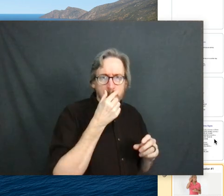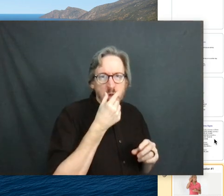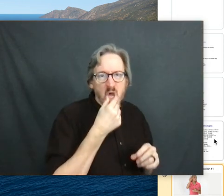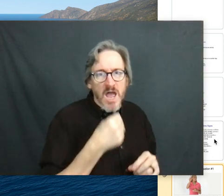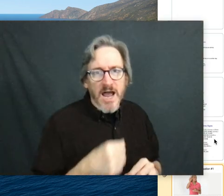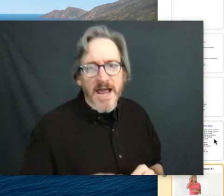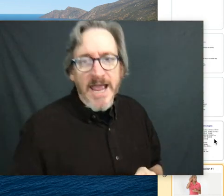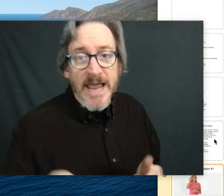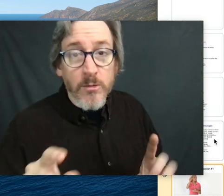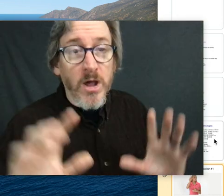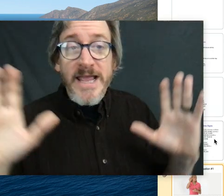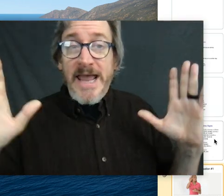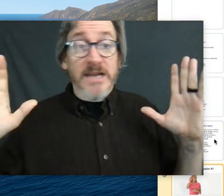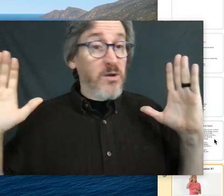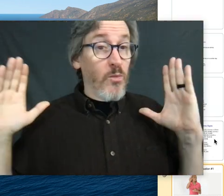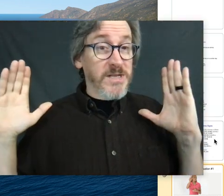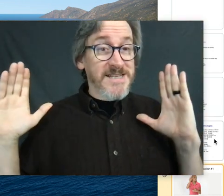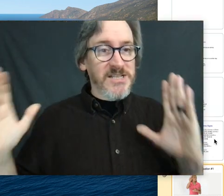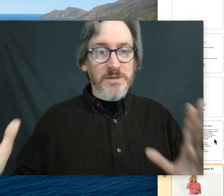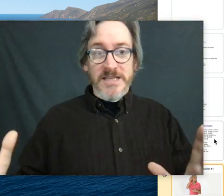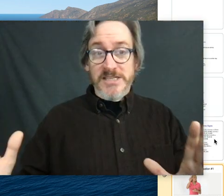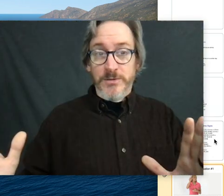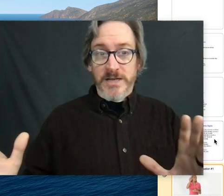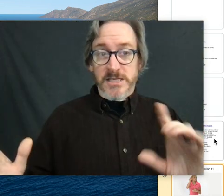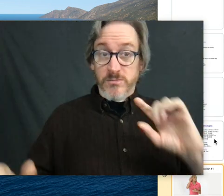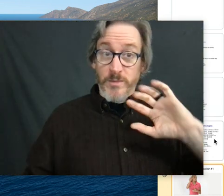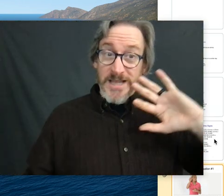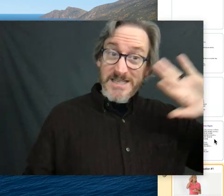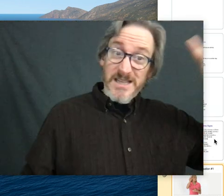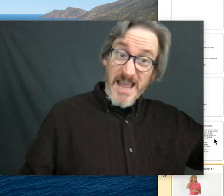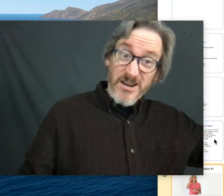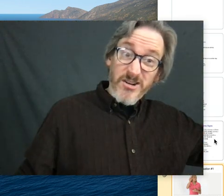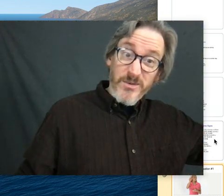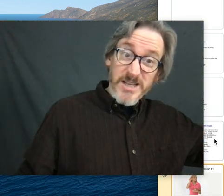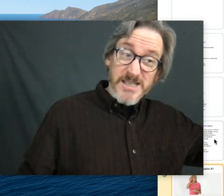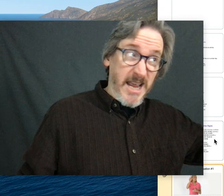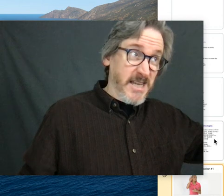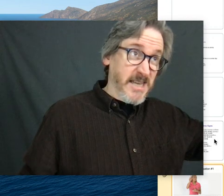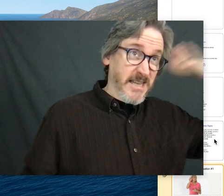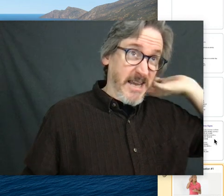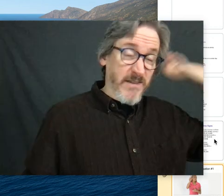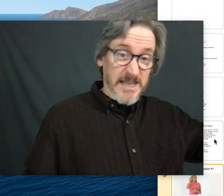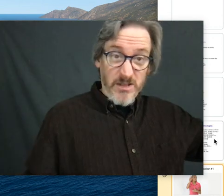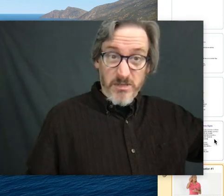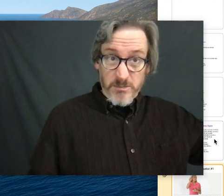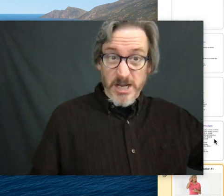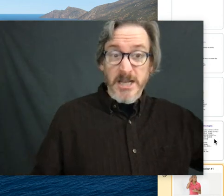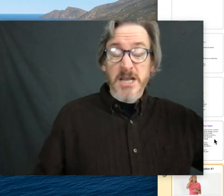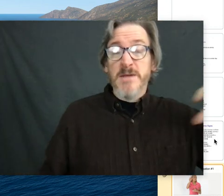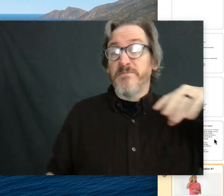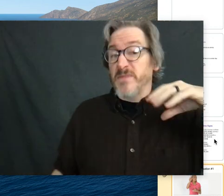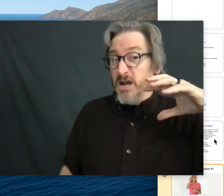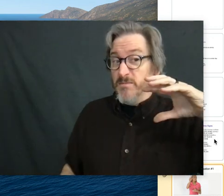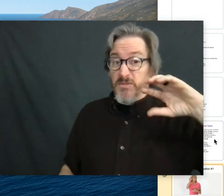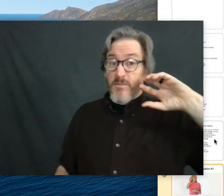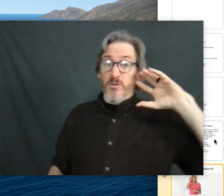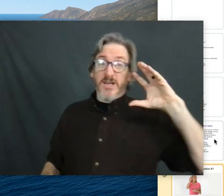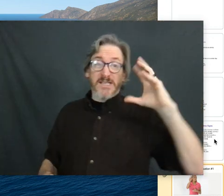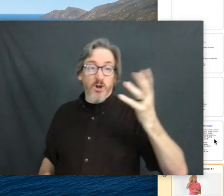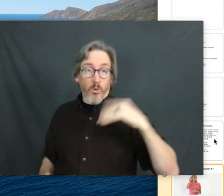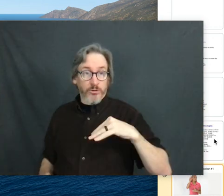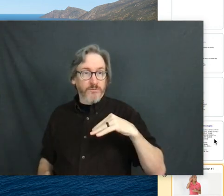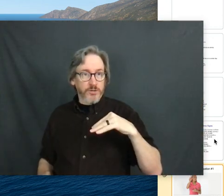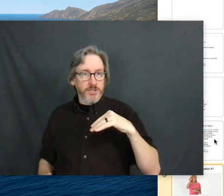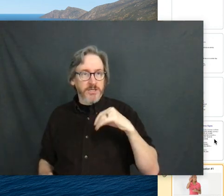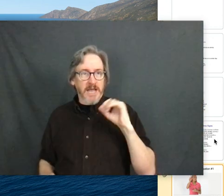times. And again, what's nice with these units, when we get to later units in AS at the end of ASL 3, the book